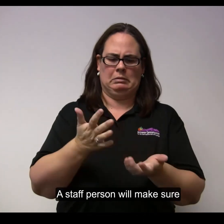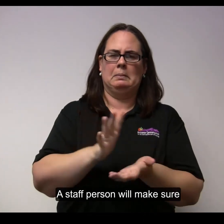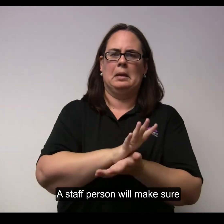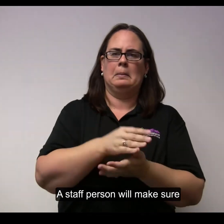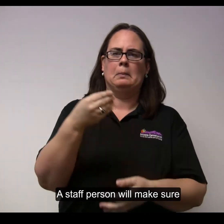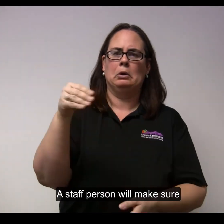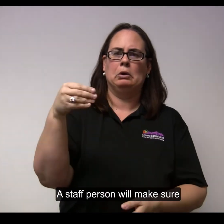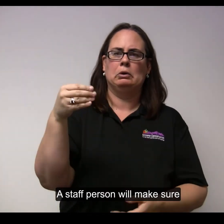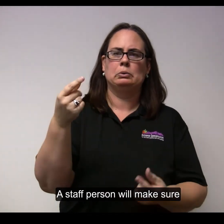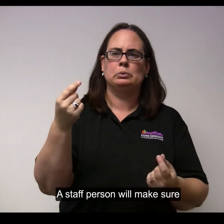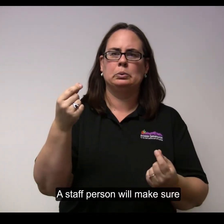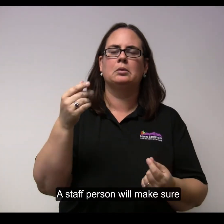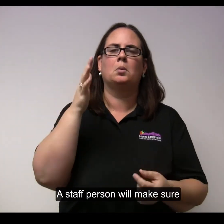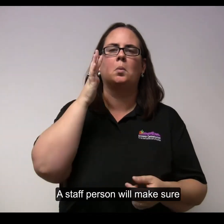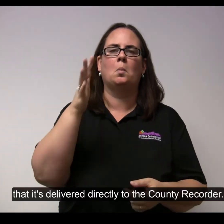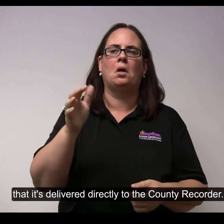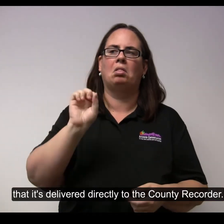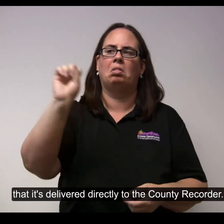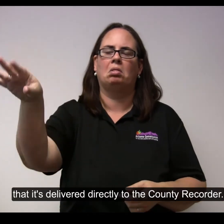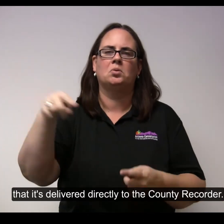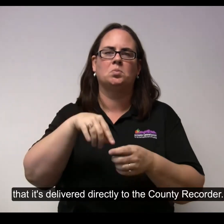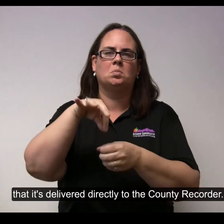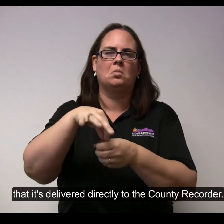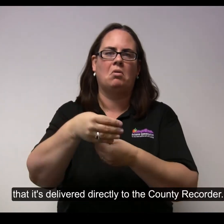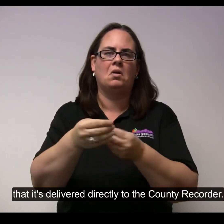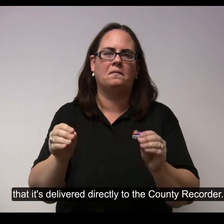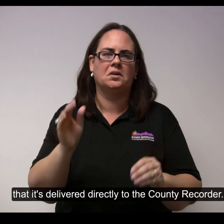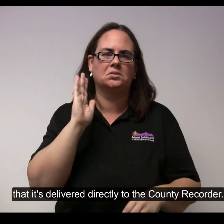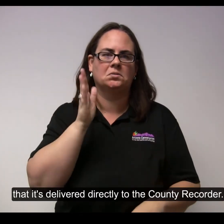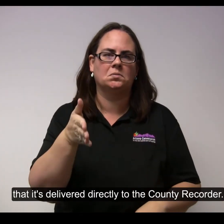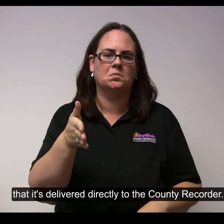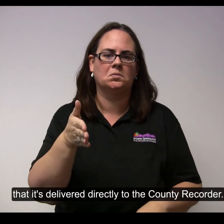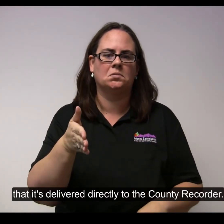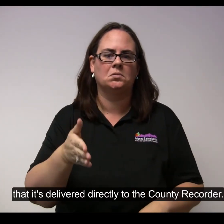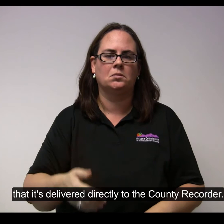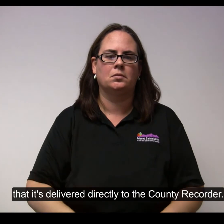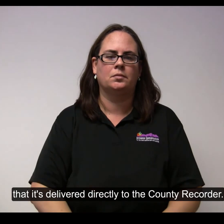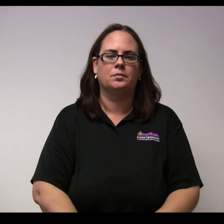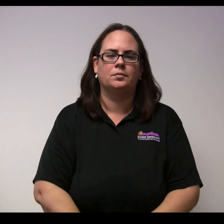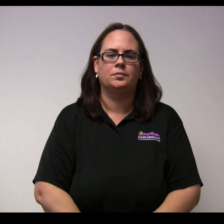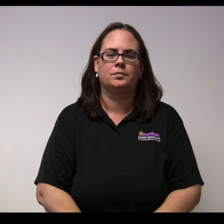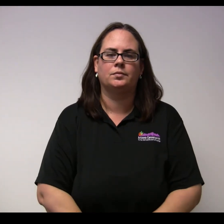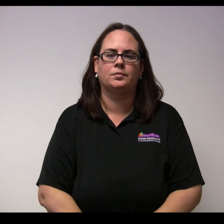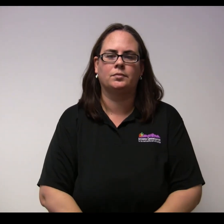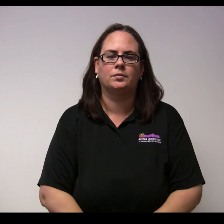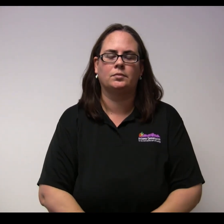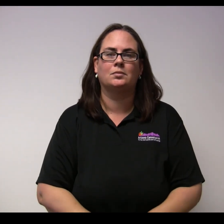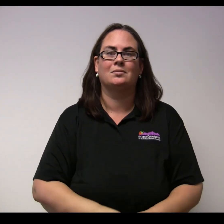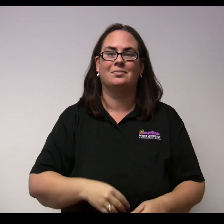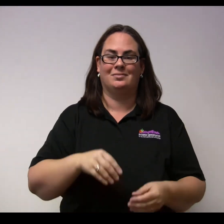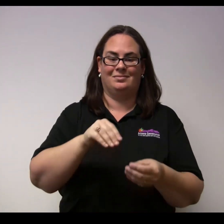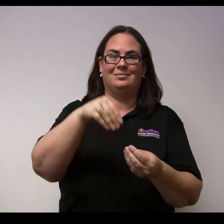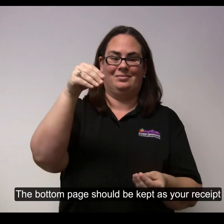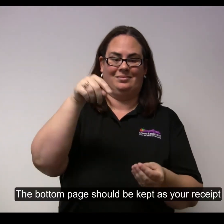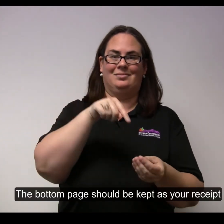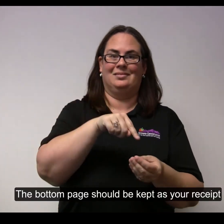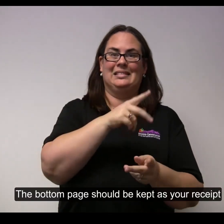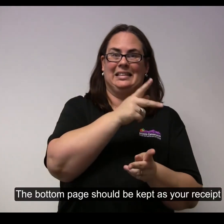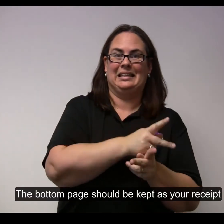A staff person will make sure that it's delivered directly to the county recorder. The